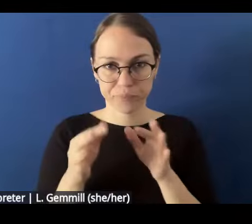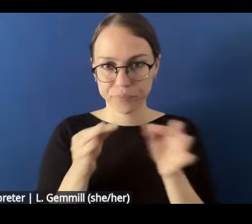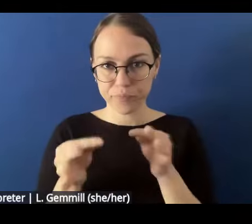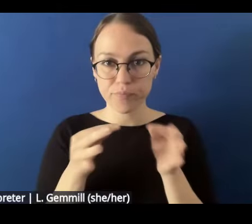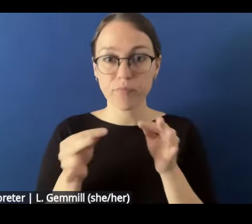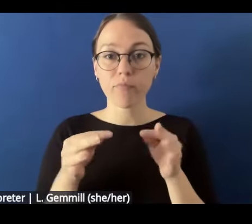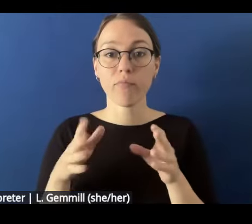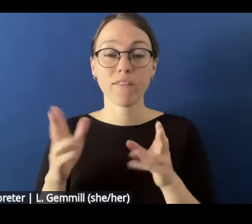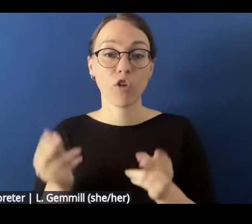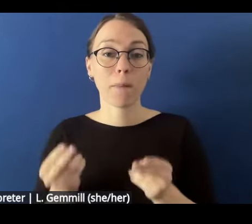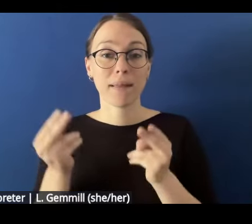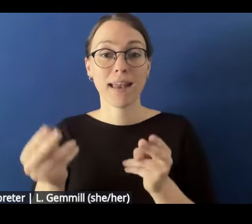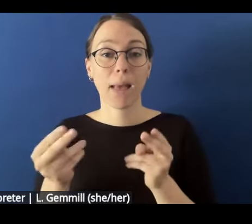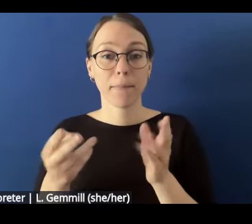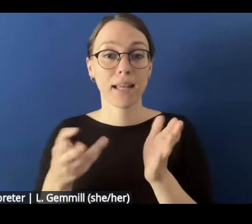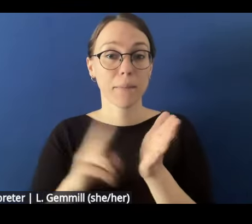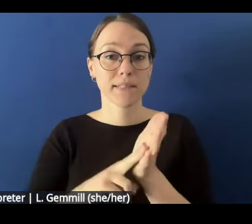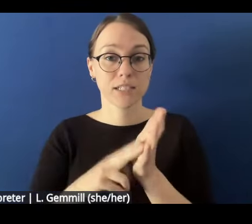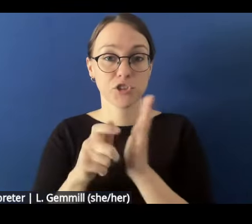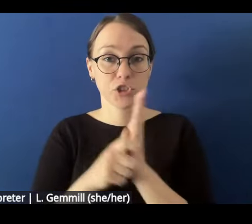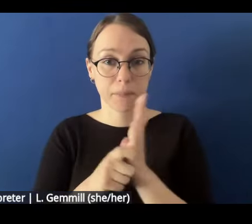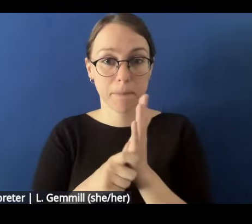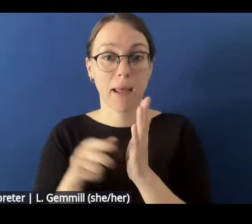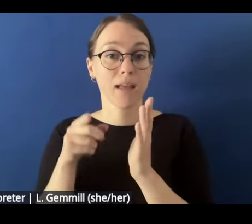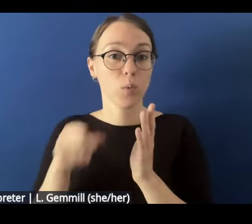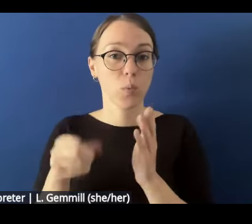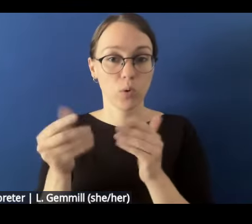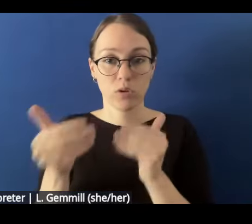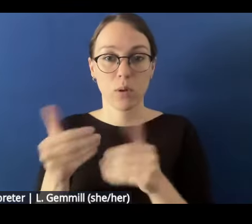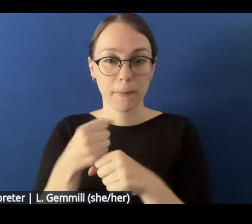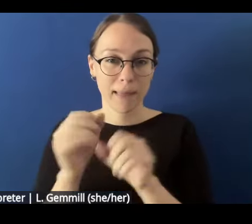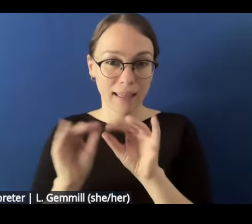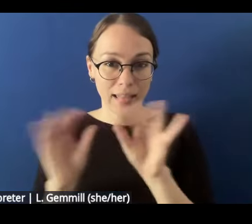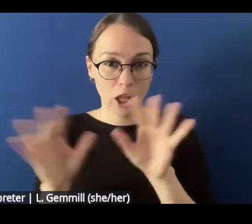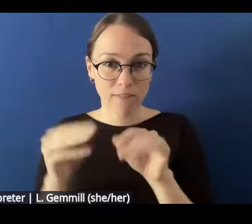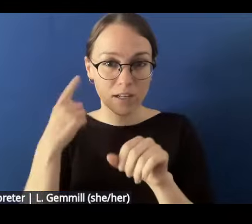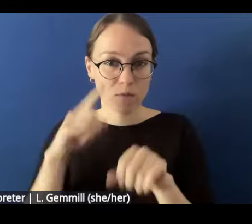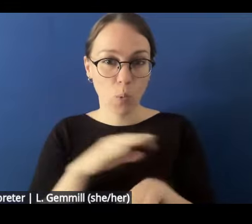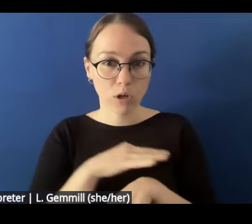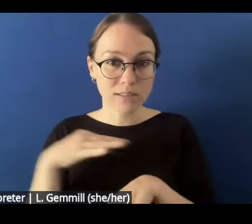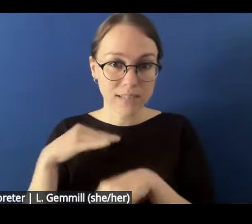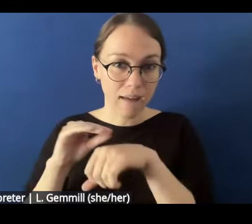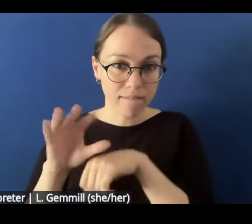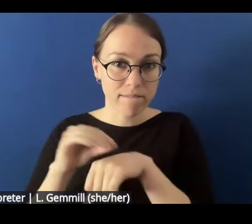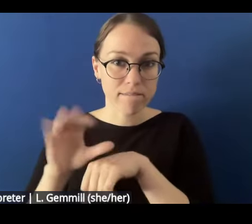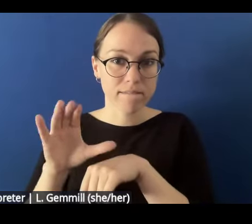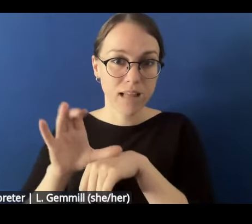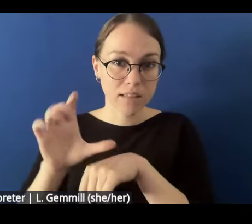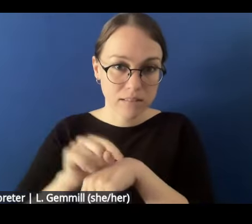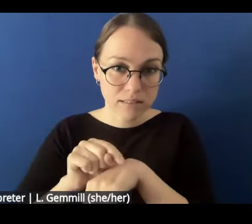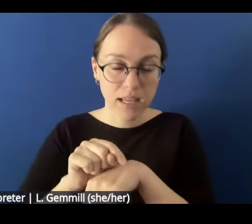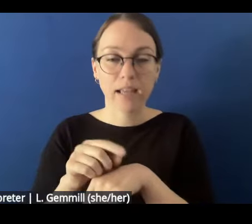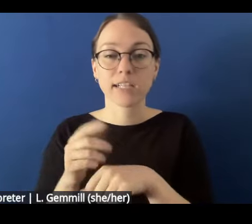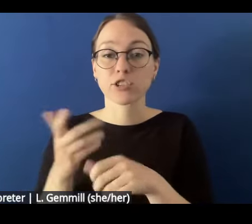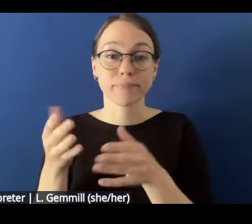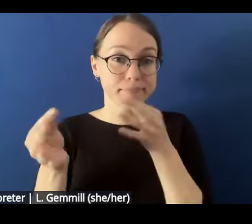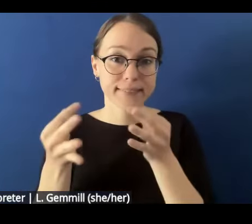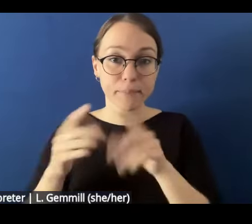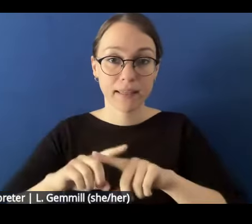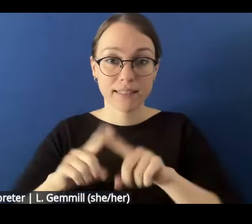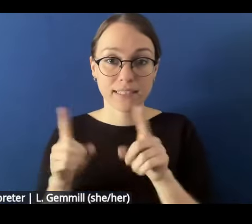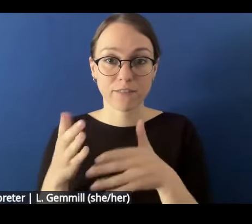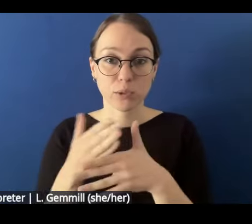petition manual is just making clarifications of staff consultations, explaining the difference between nominating petitions versus qualifying